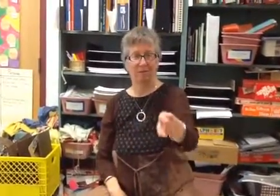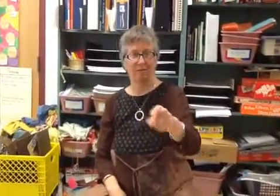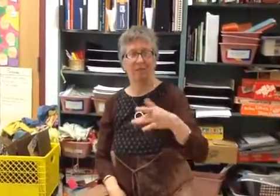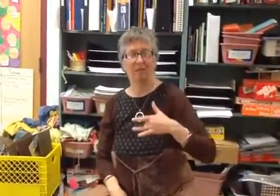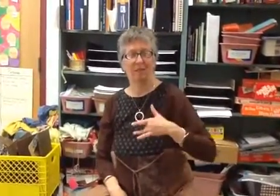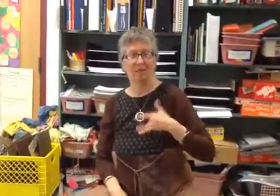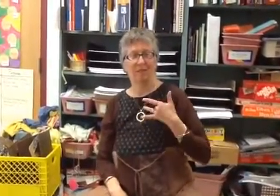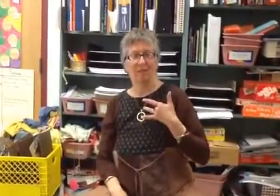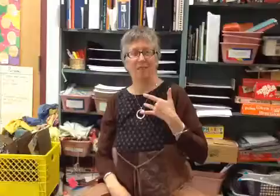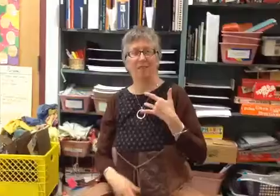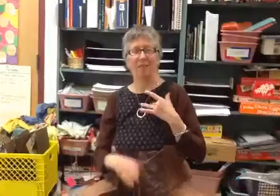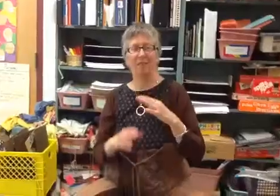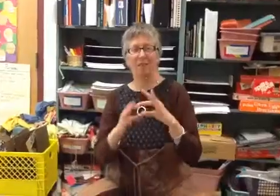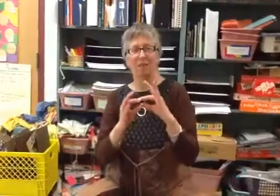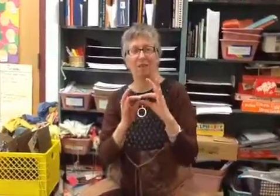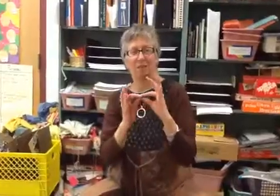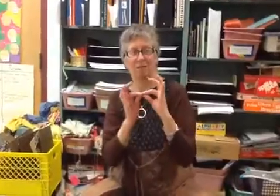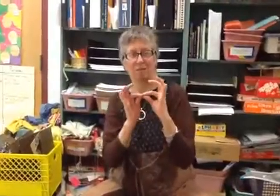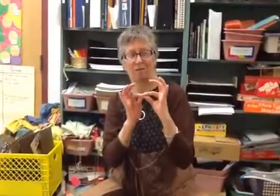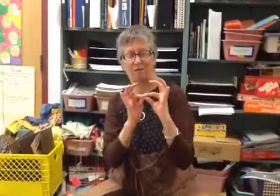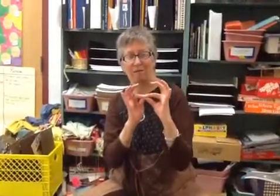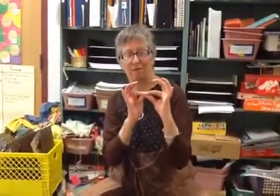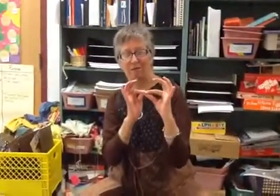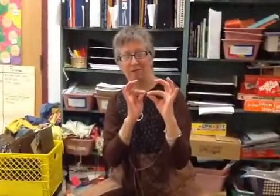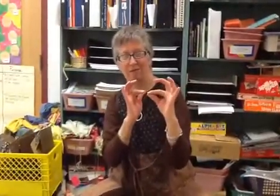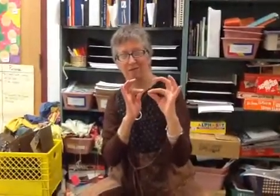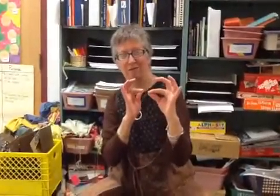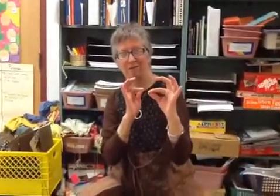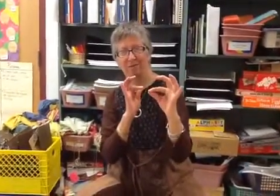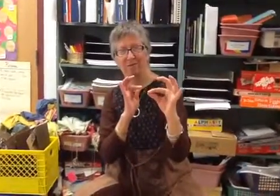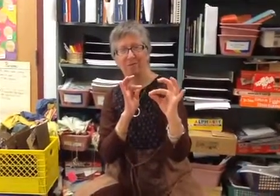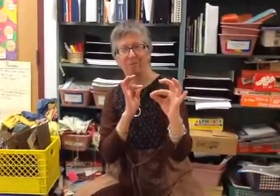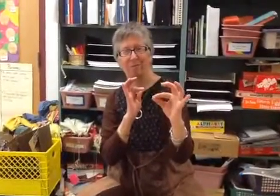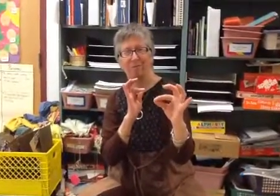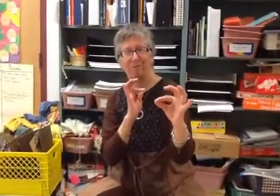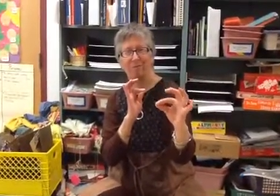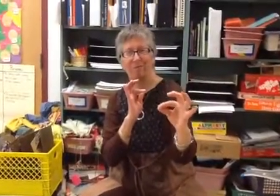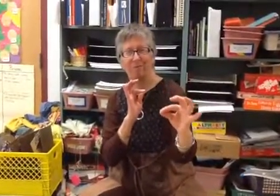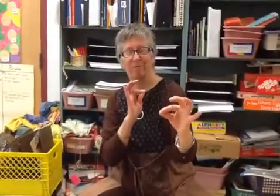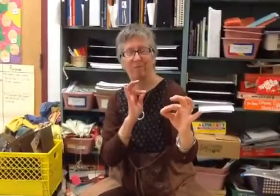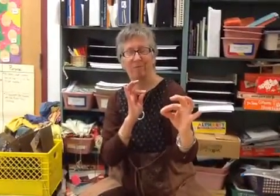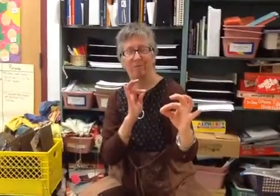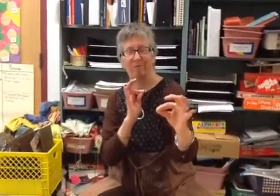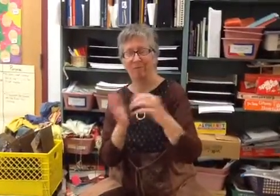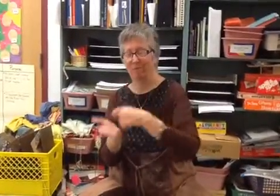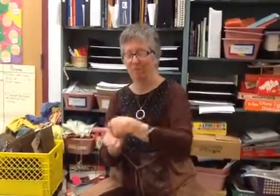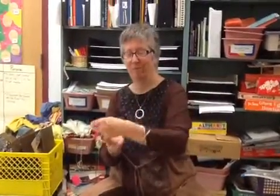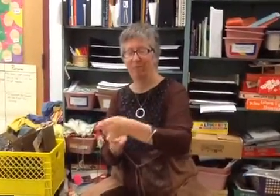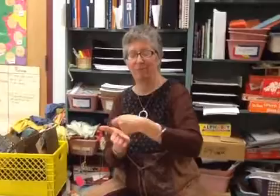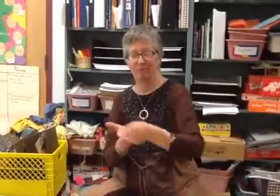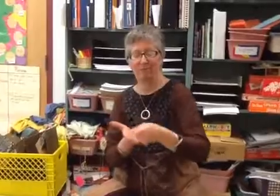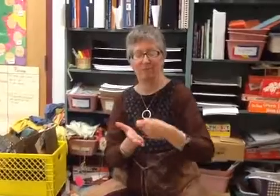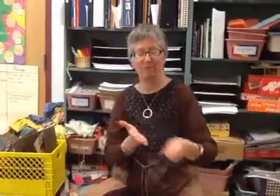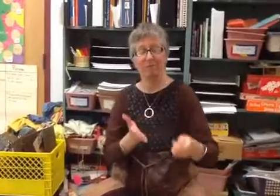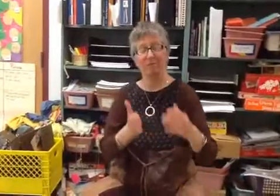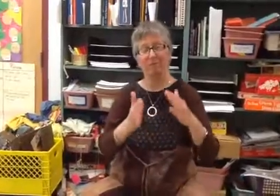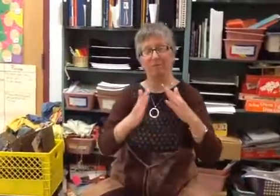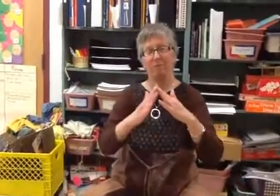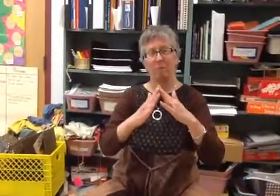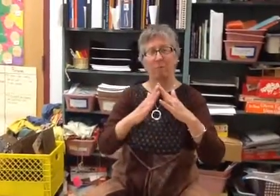feel so paper thin, like a house of cards, one